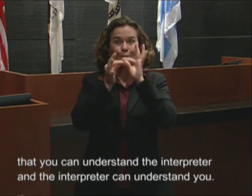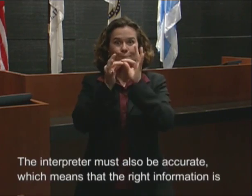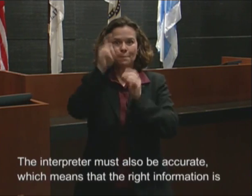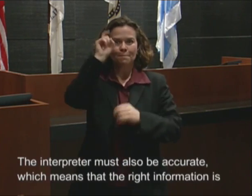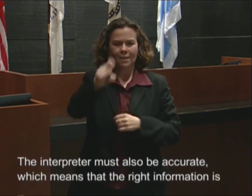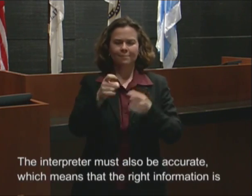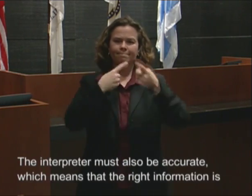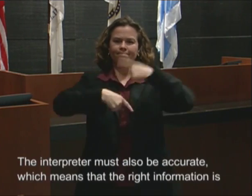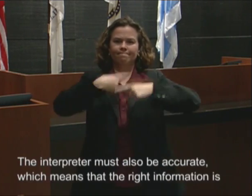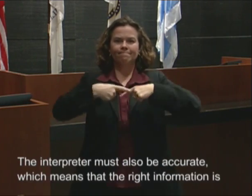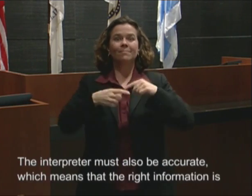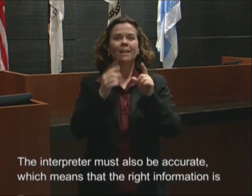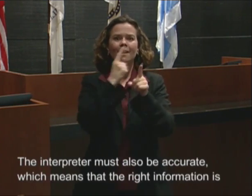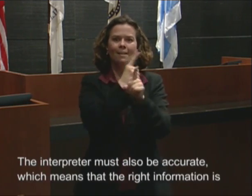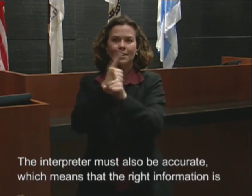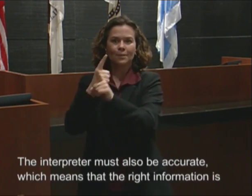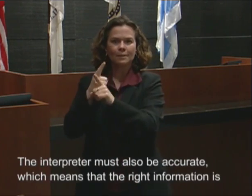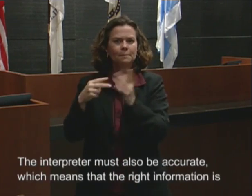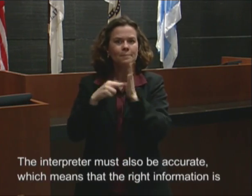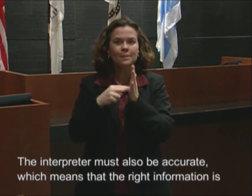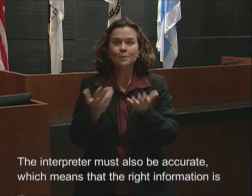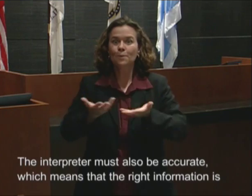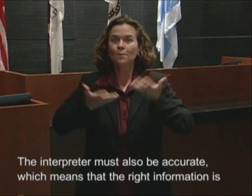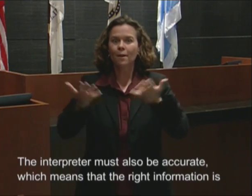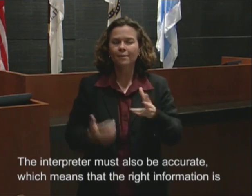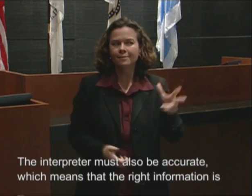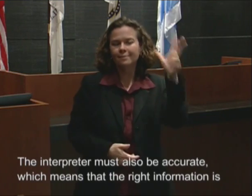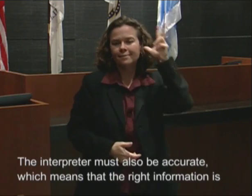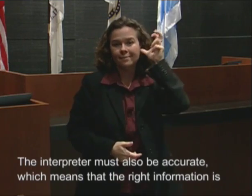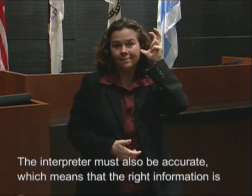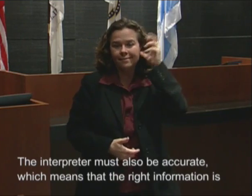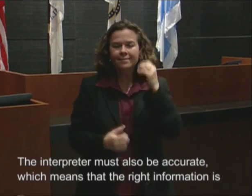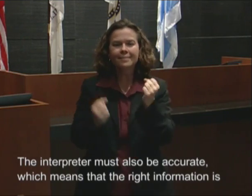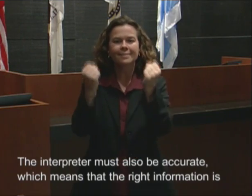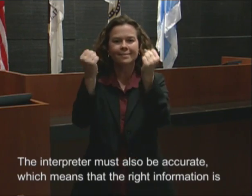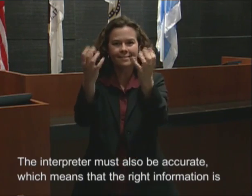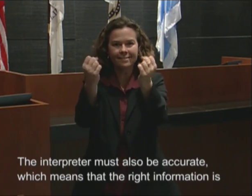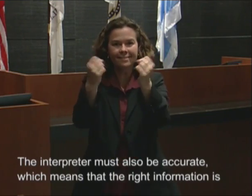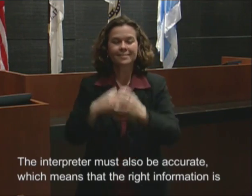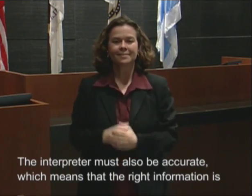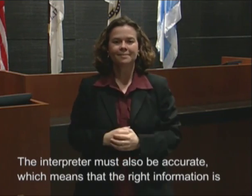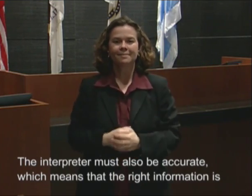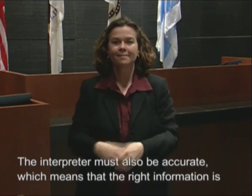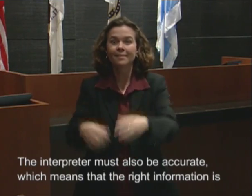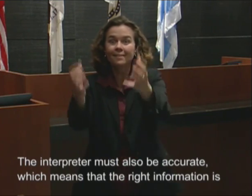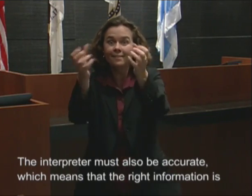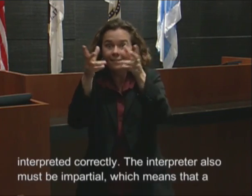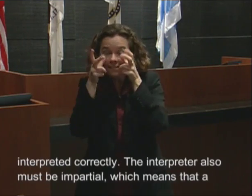you. The interpreter must also be accurate, which means that the right information is interpreted